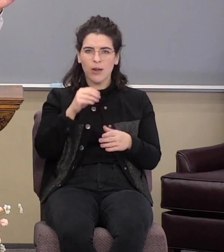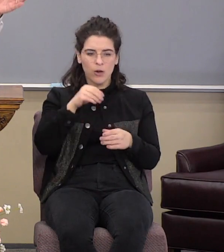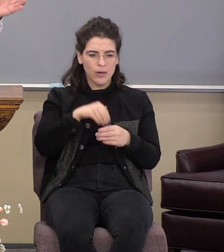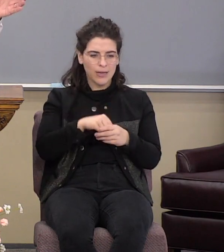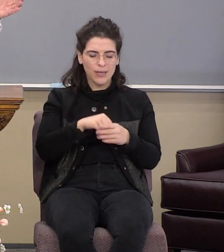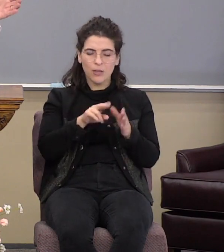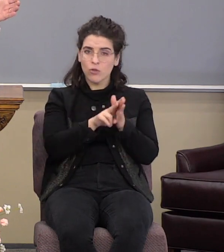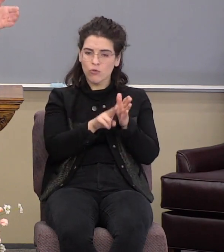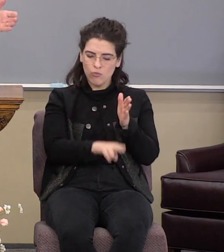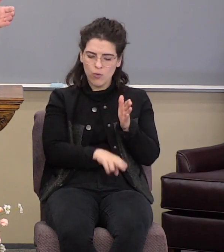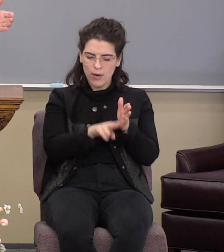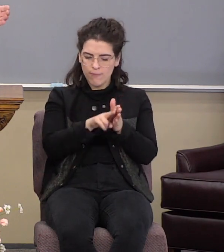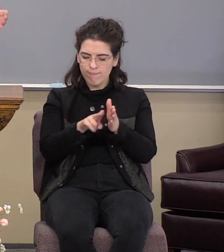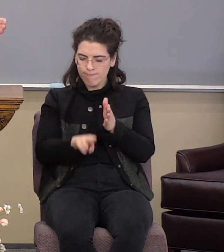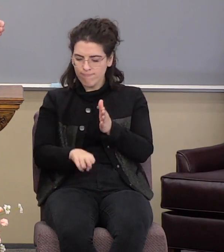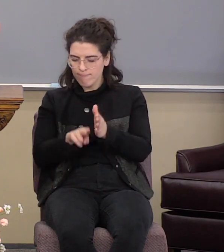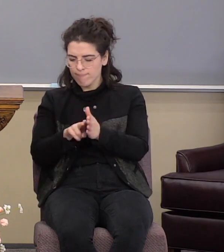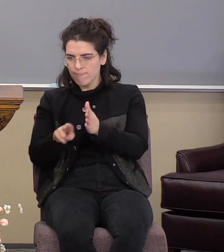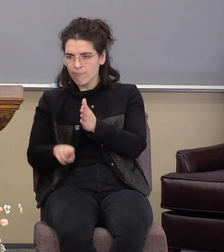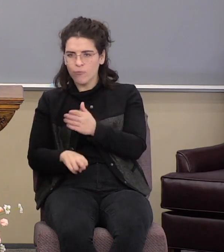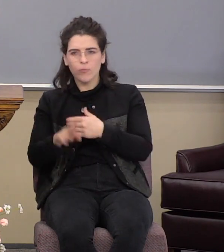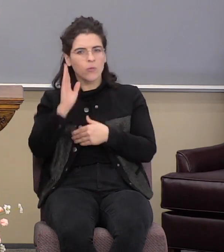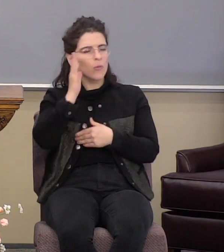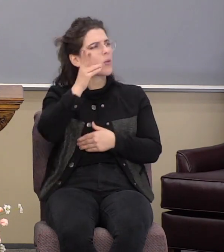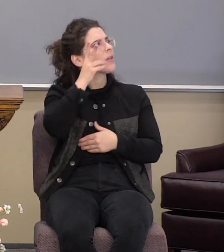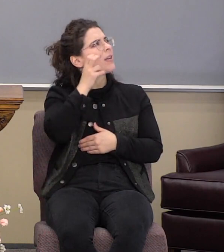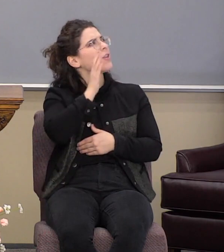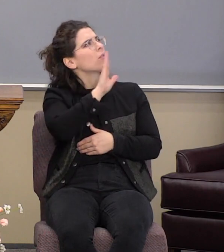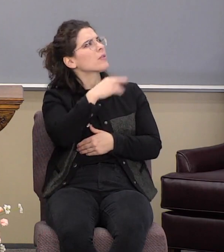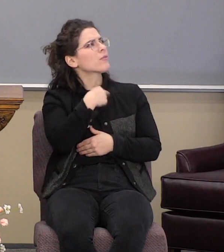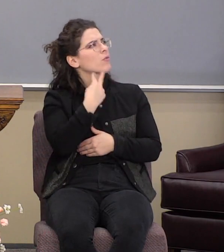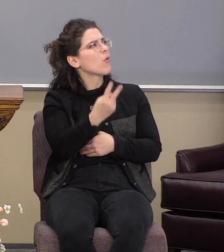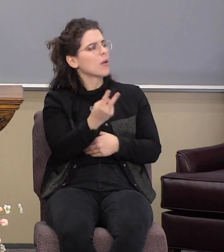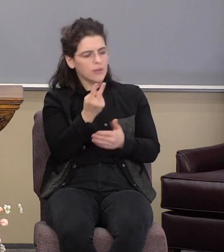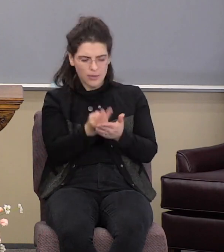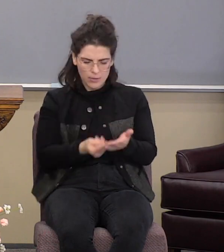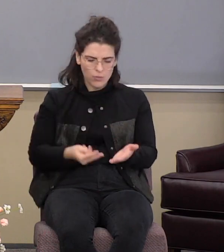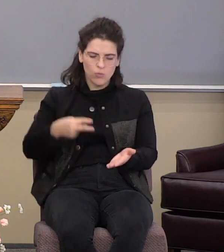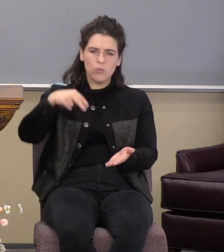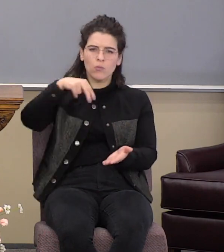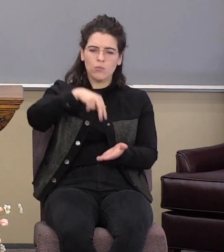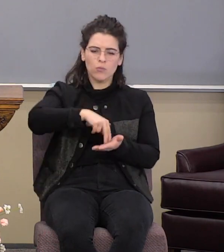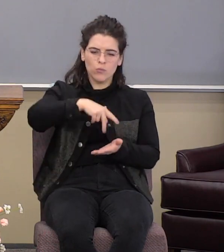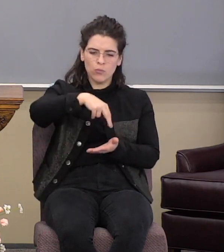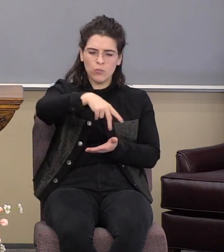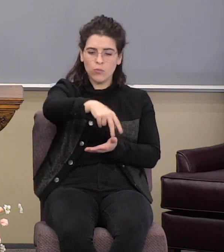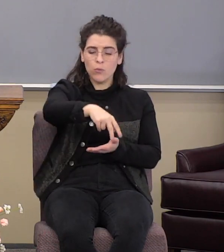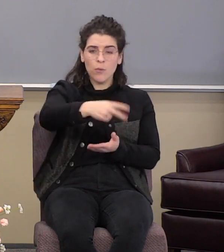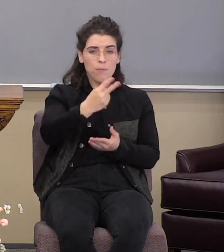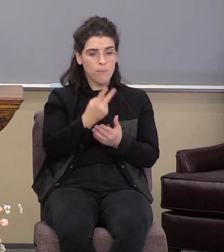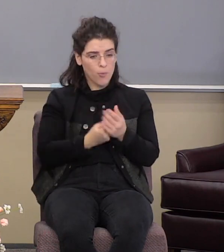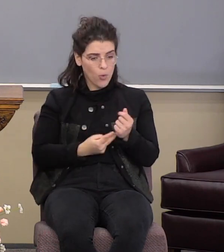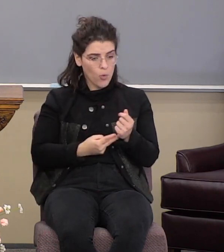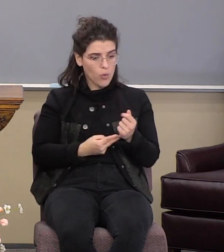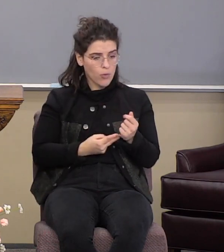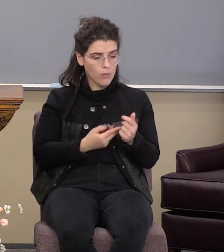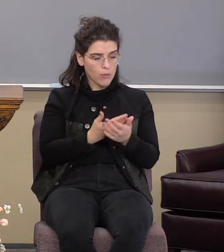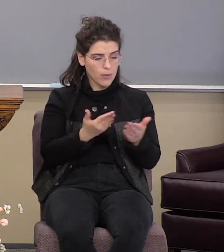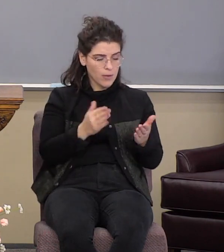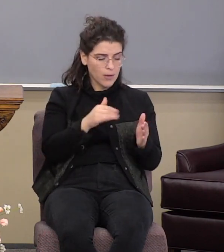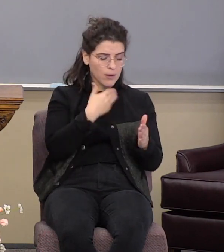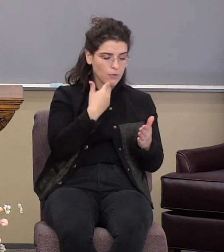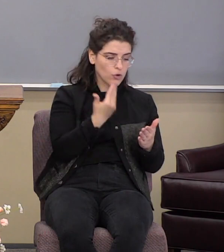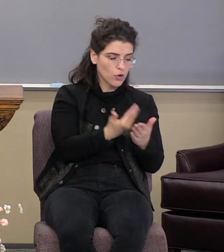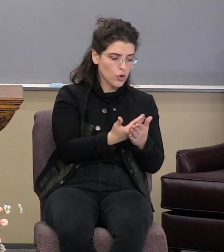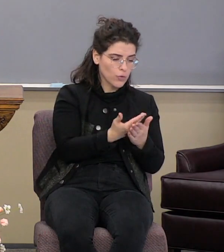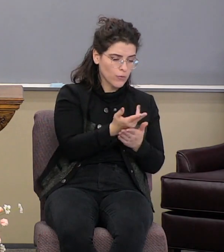the graves shall hear his voice, and shall come forth they that have done good unto the resurrection of